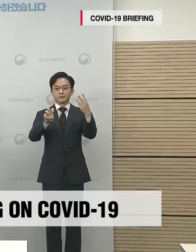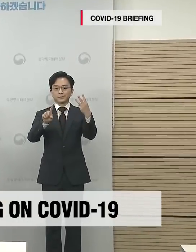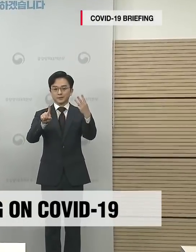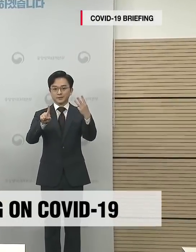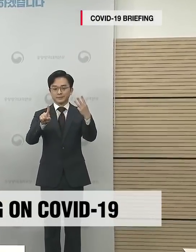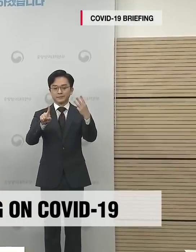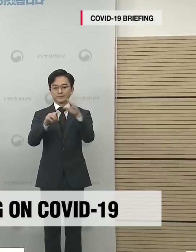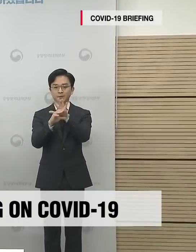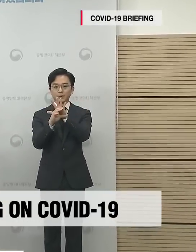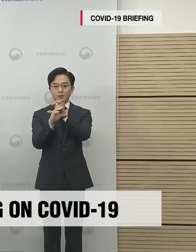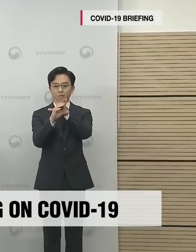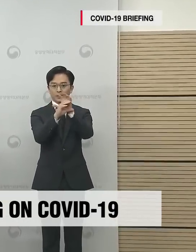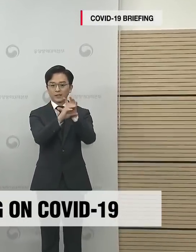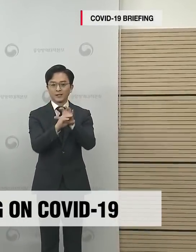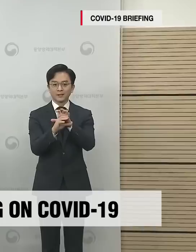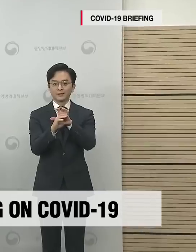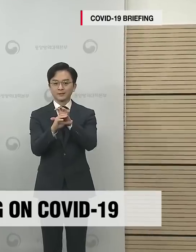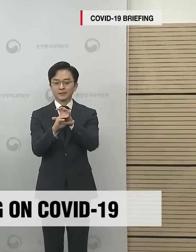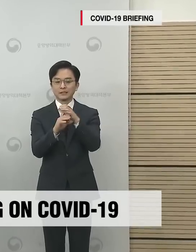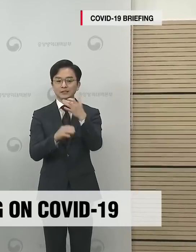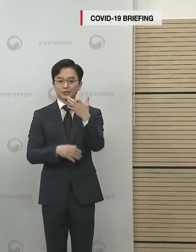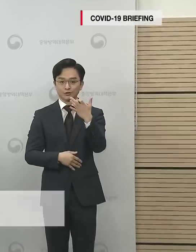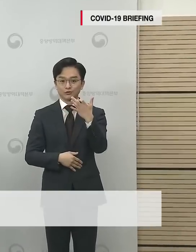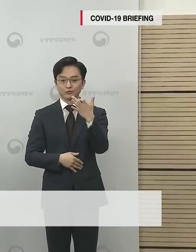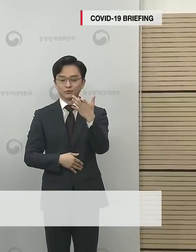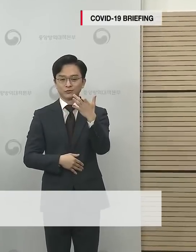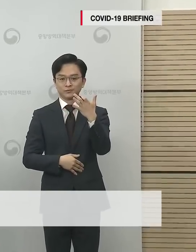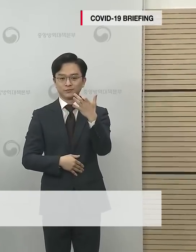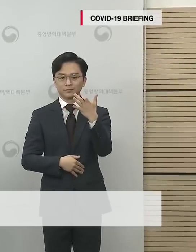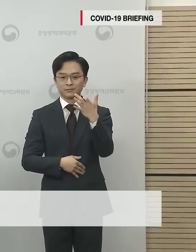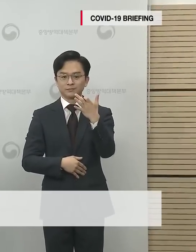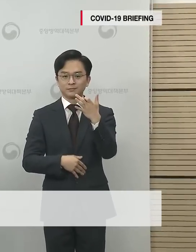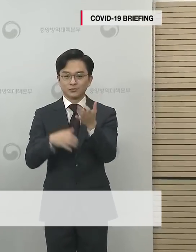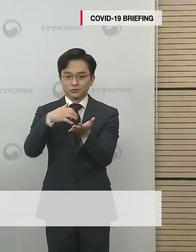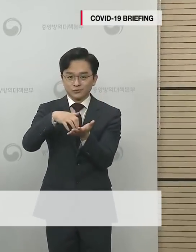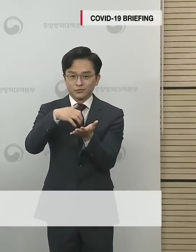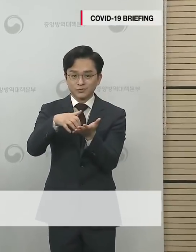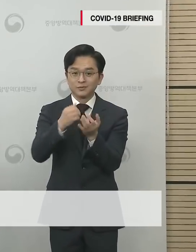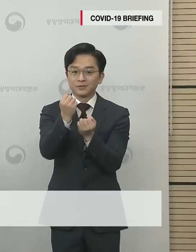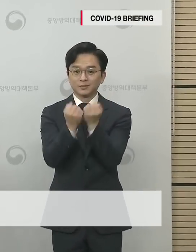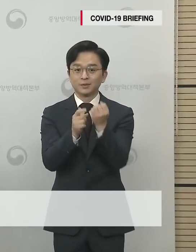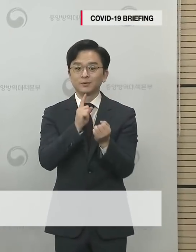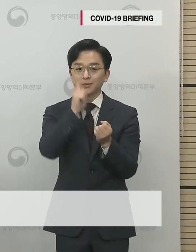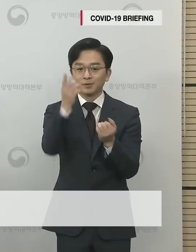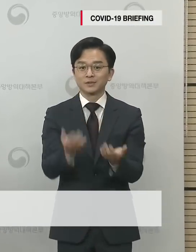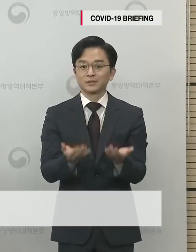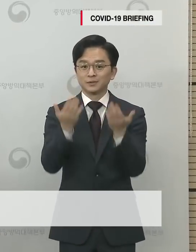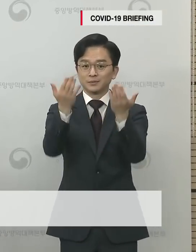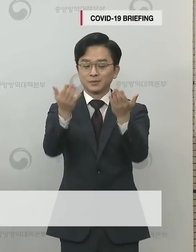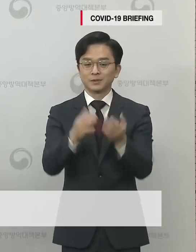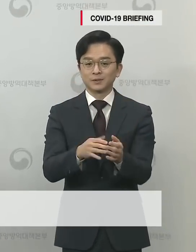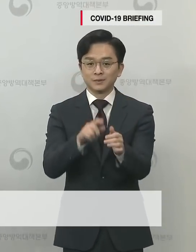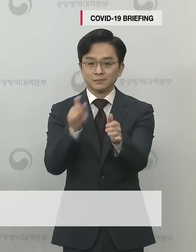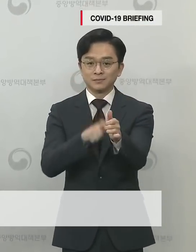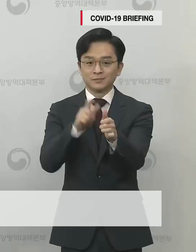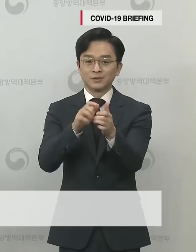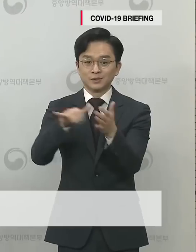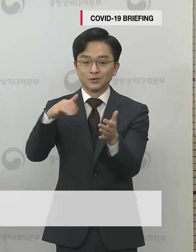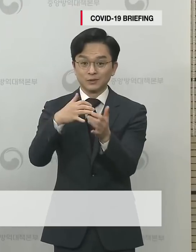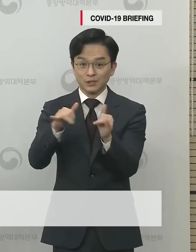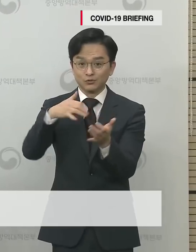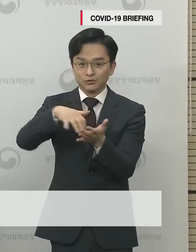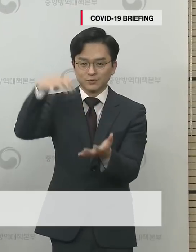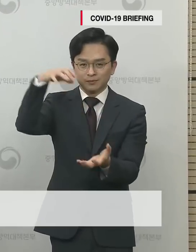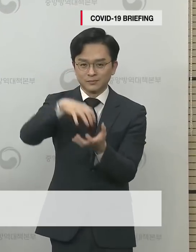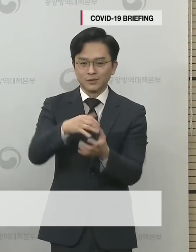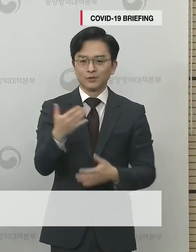Let us now begin our regular briefing for March 31st, Tuesday, on the coronavirus outbreak in South Korea. As of today midnight, the